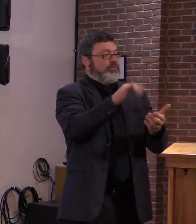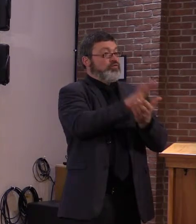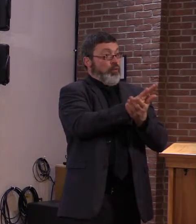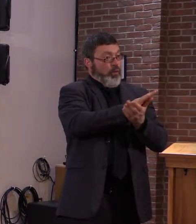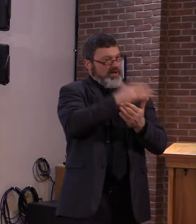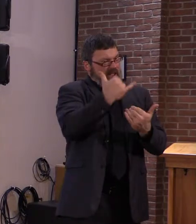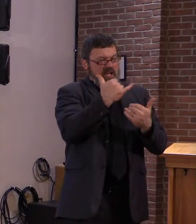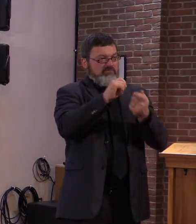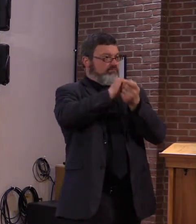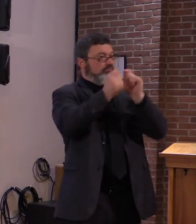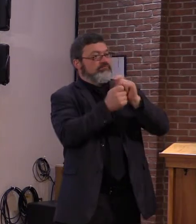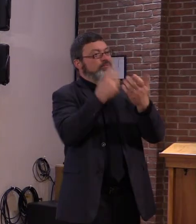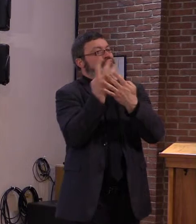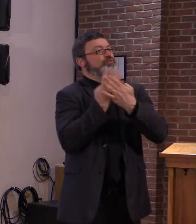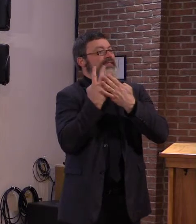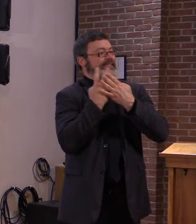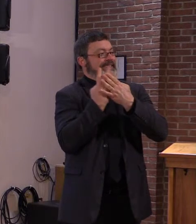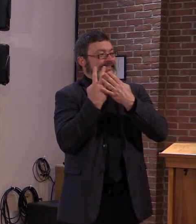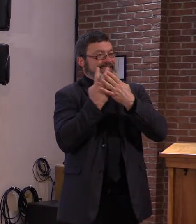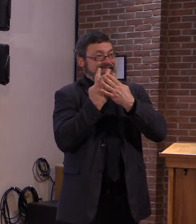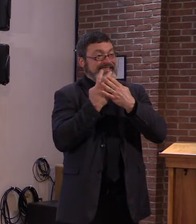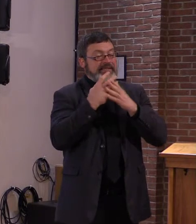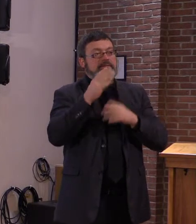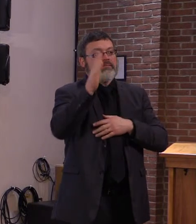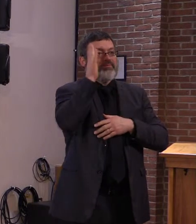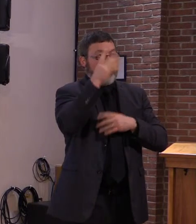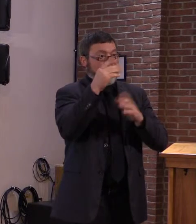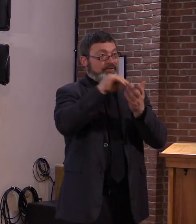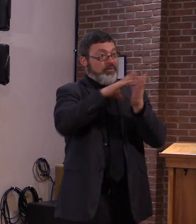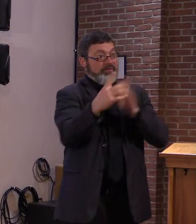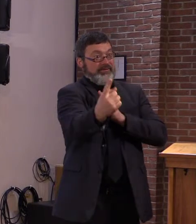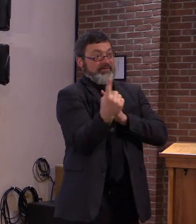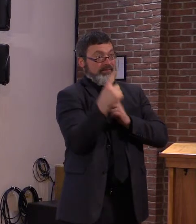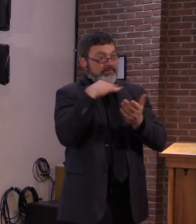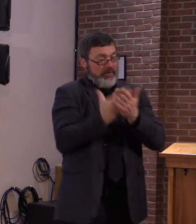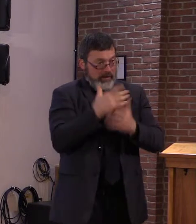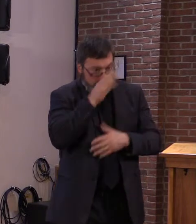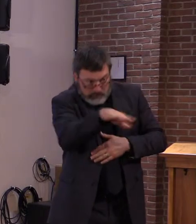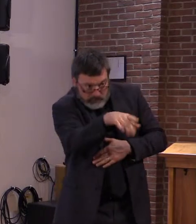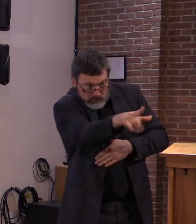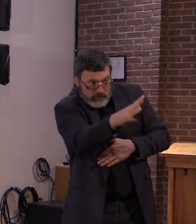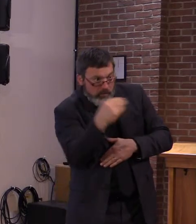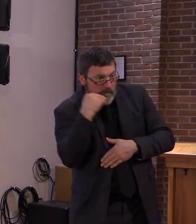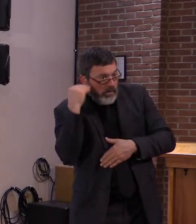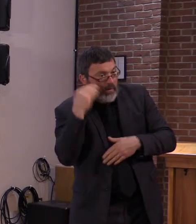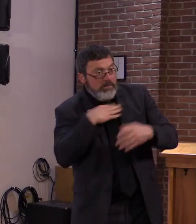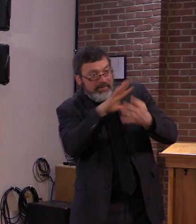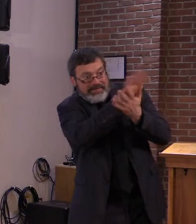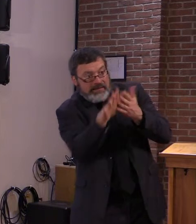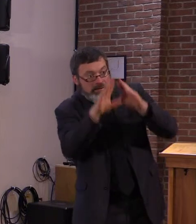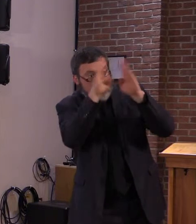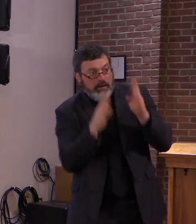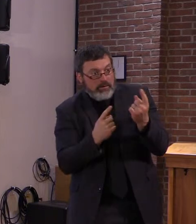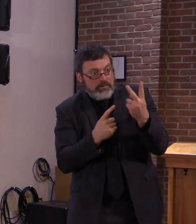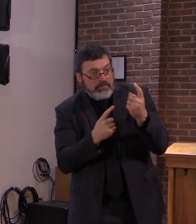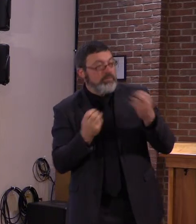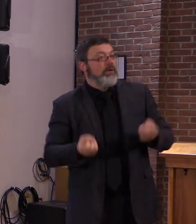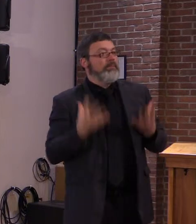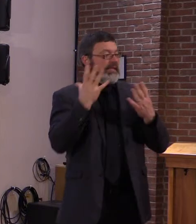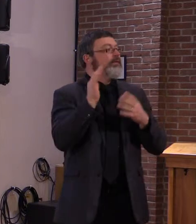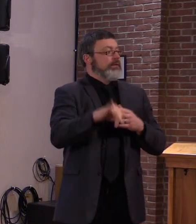surprise, because we have a history of leading the nation in important moments. From the Civil War to